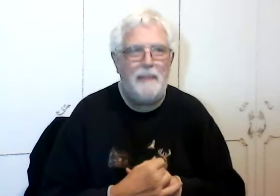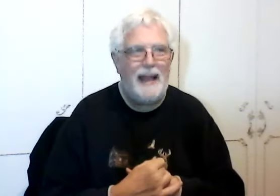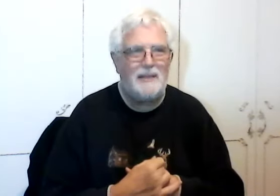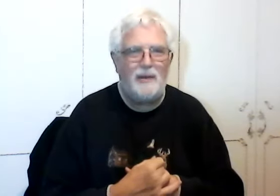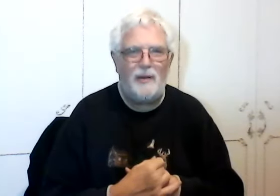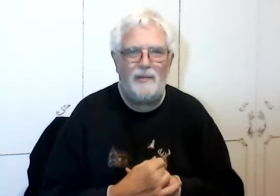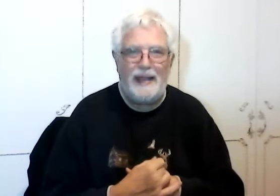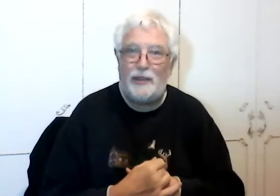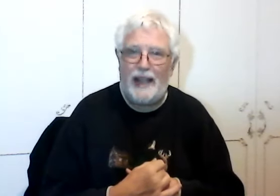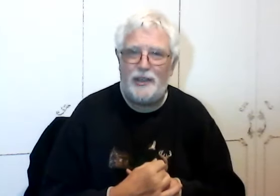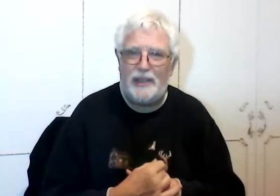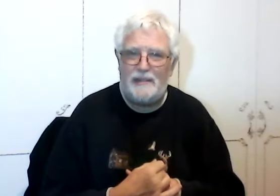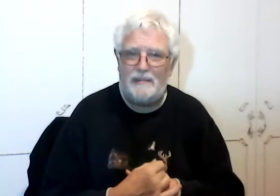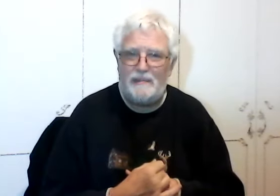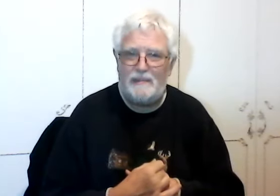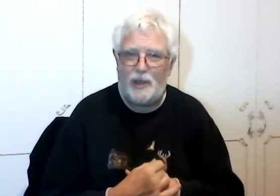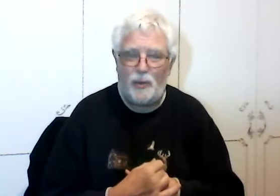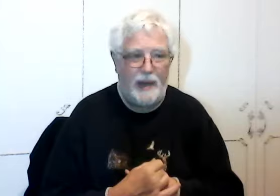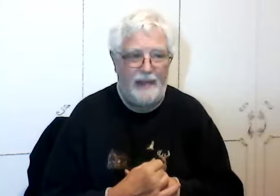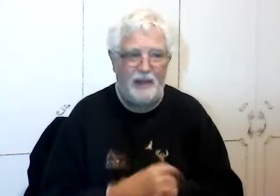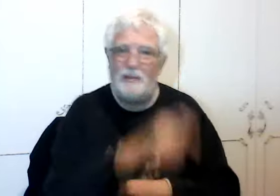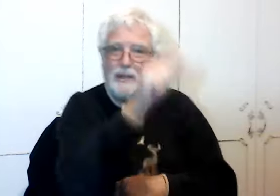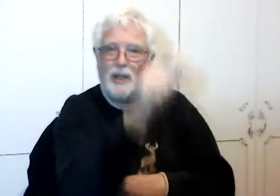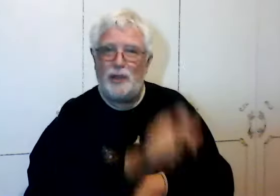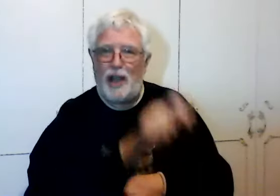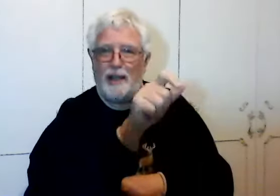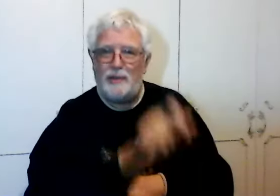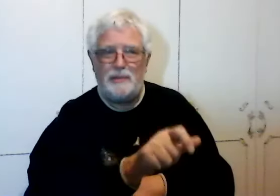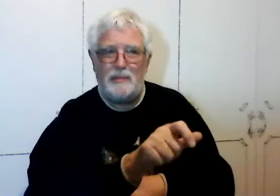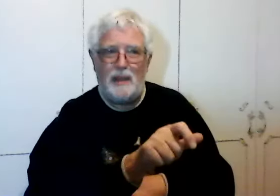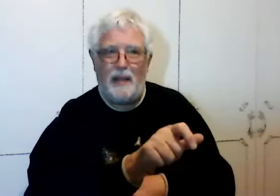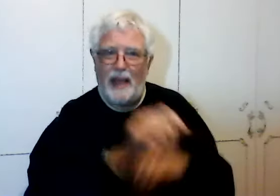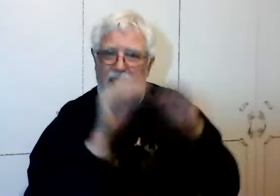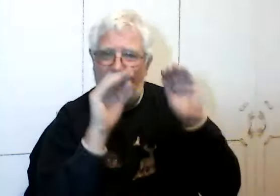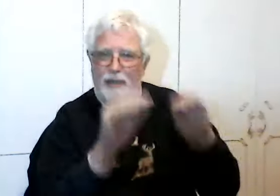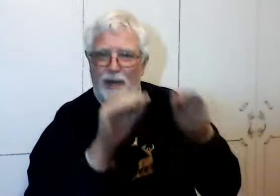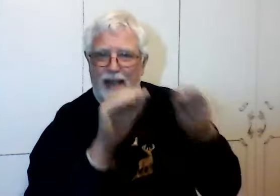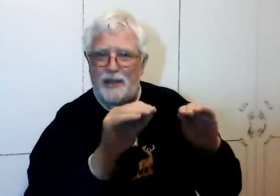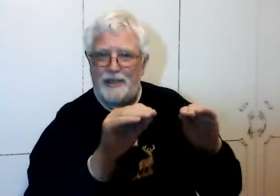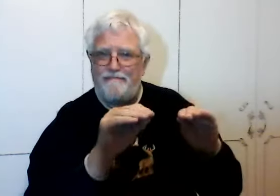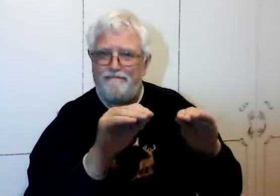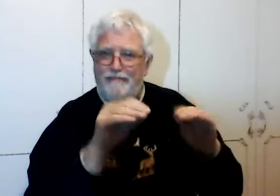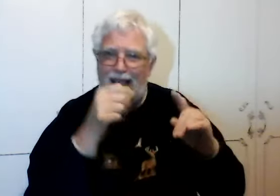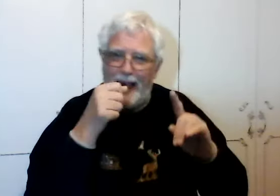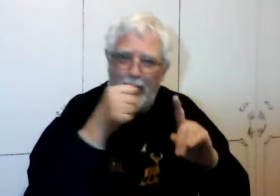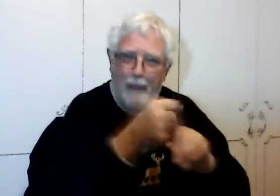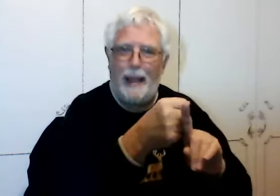Impact of education. So you could have a child and the education